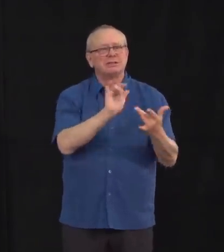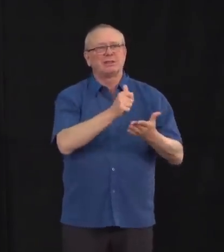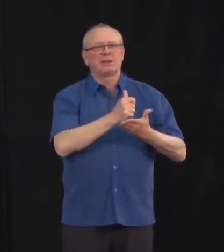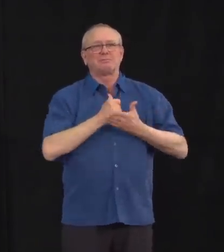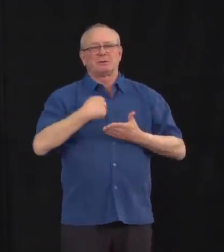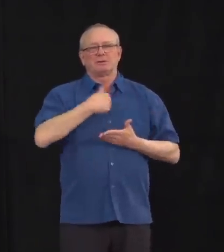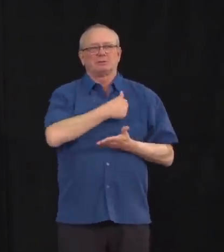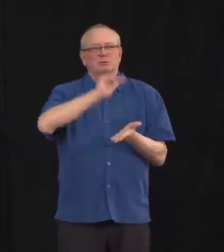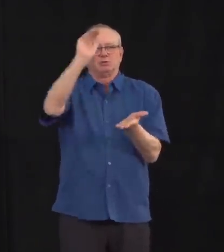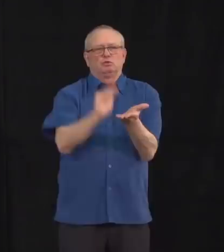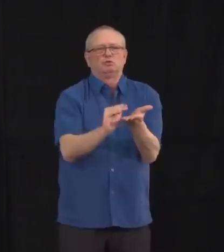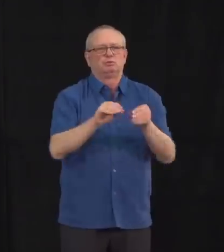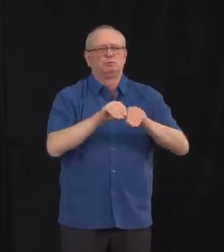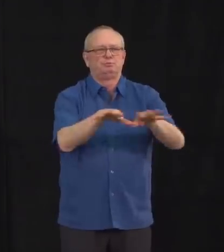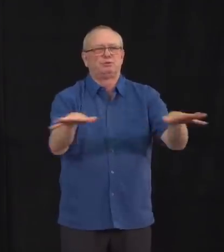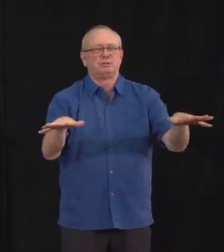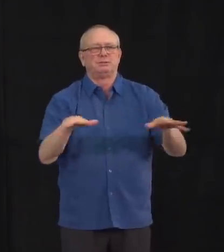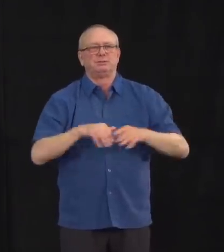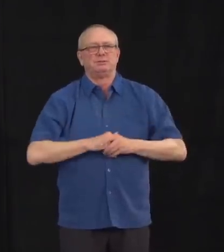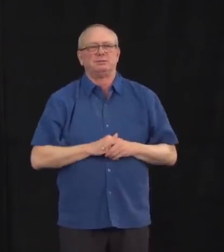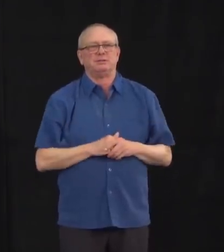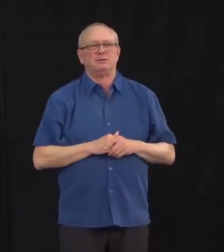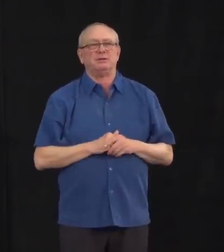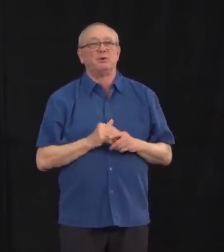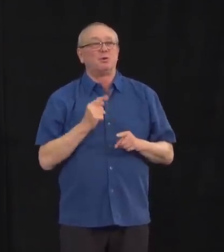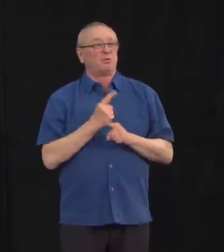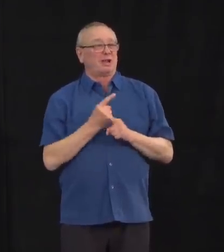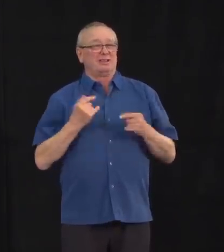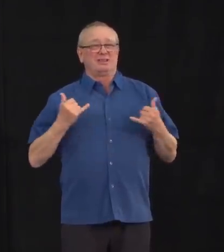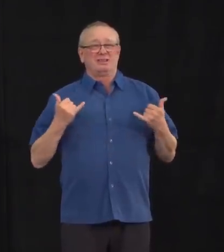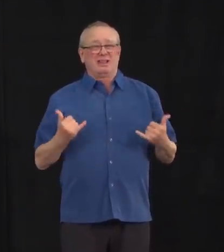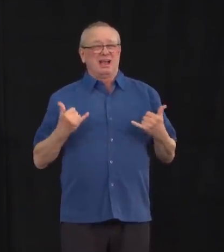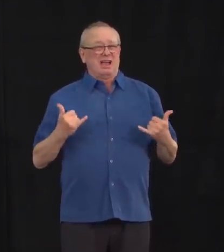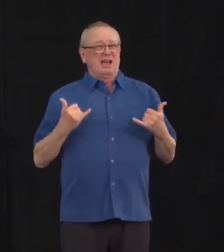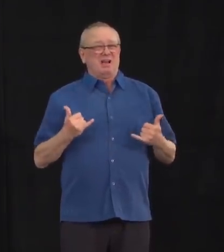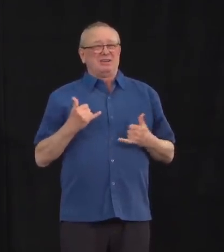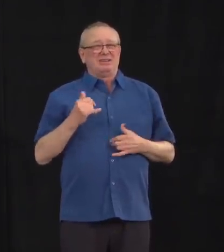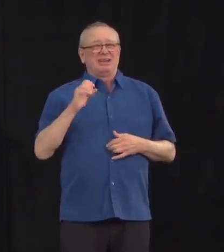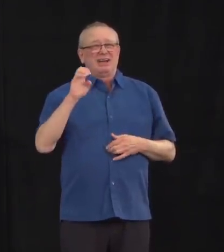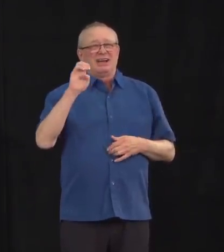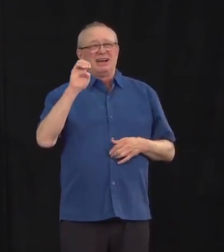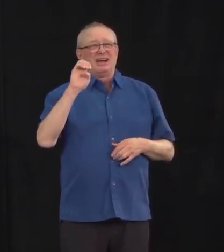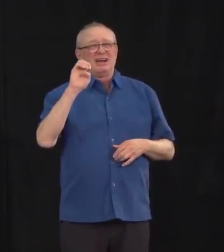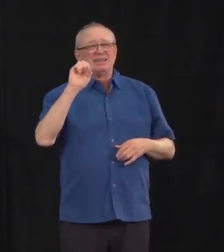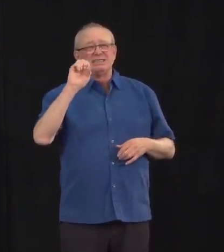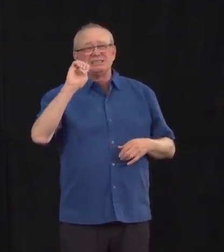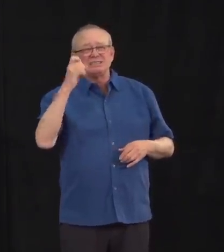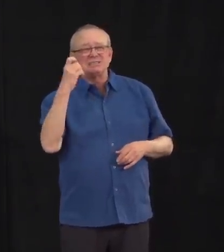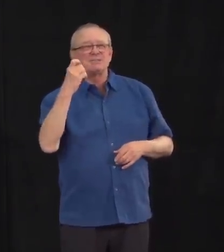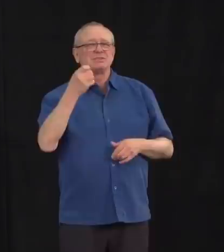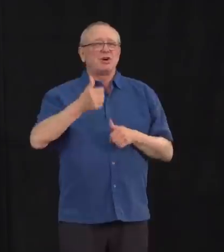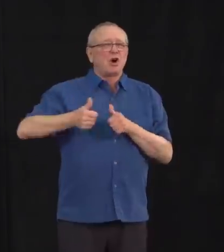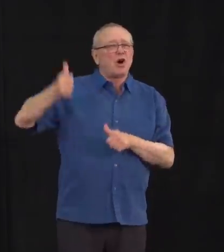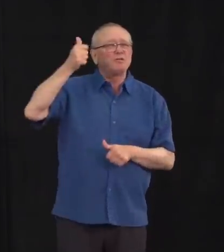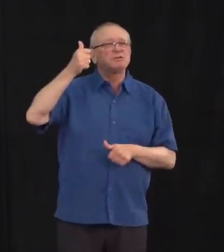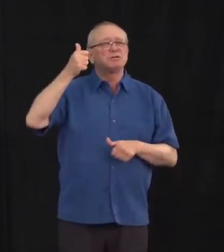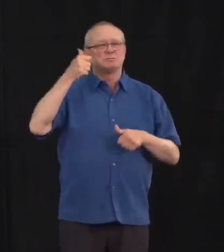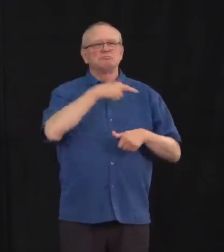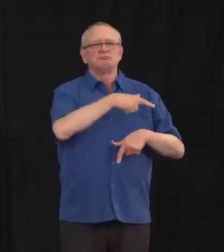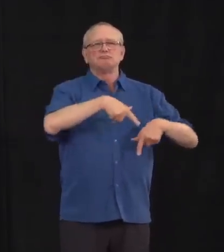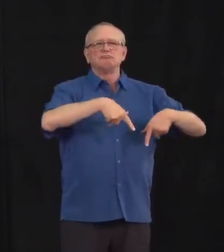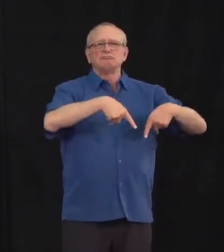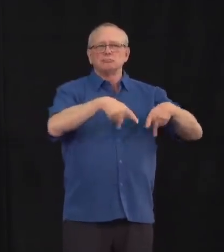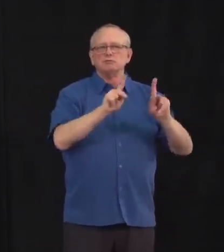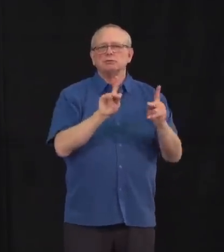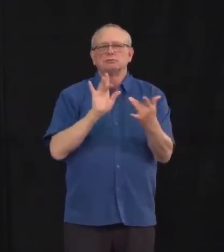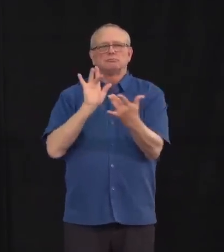health nurses or executive officers are able to do the contact tracing, and this means calling and notifying every person who has